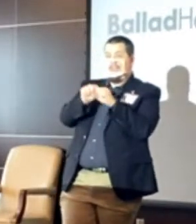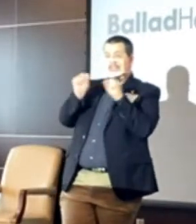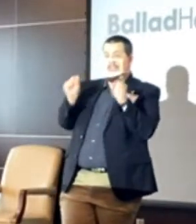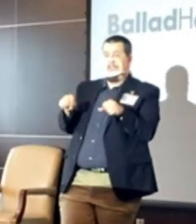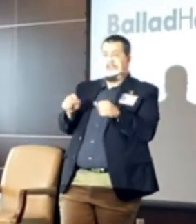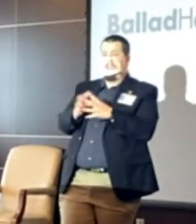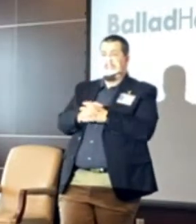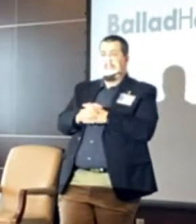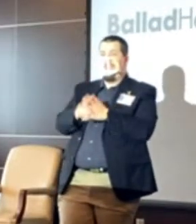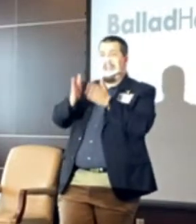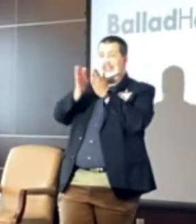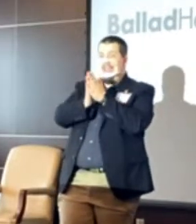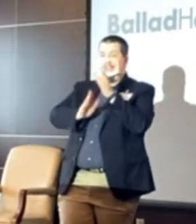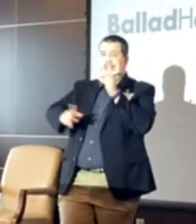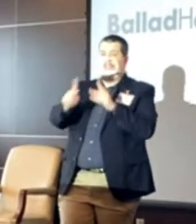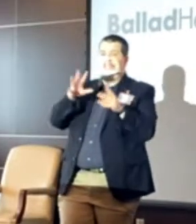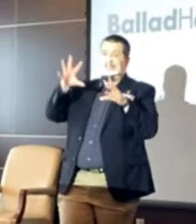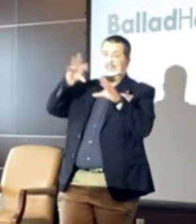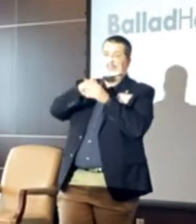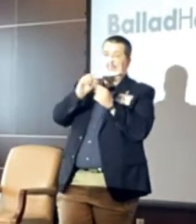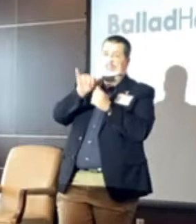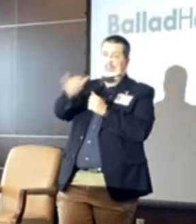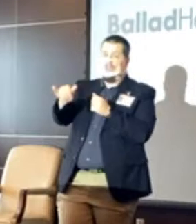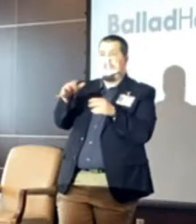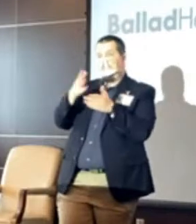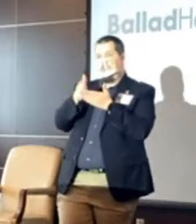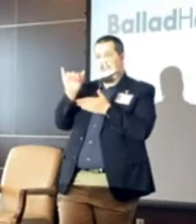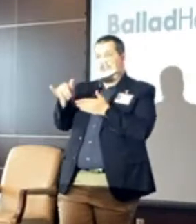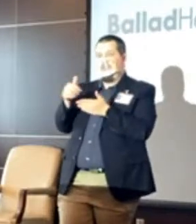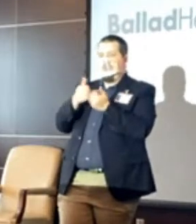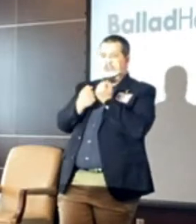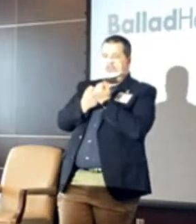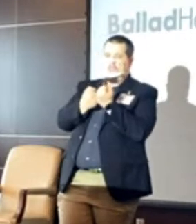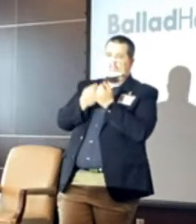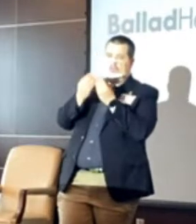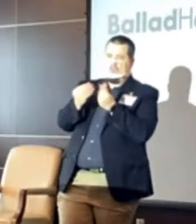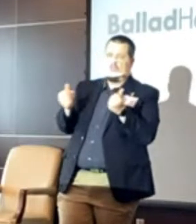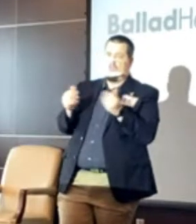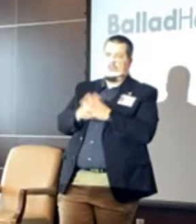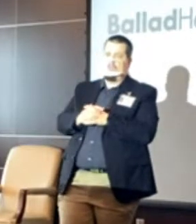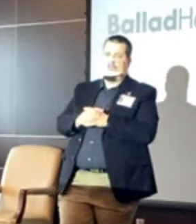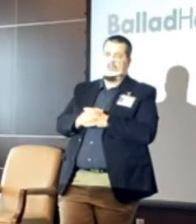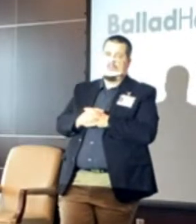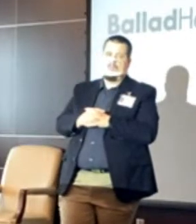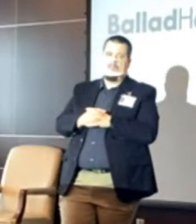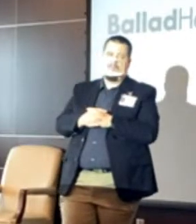systems. We'd ask people to participate in that and be a part of it and be part of the solution.